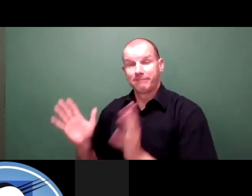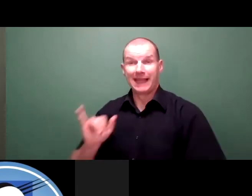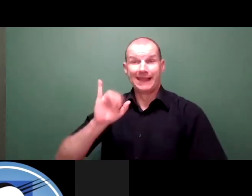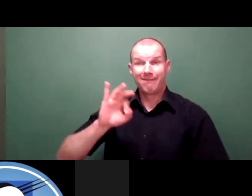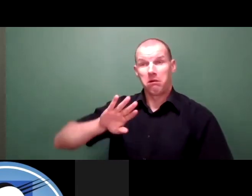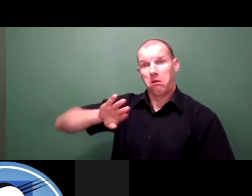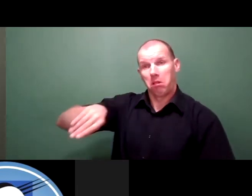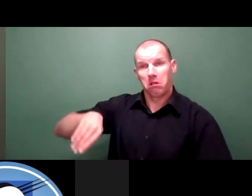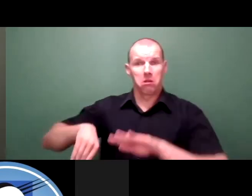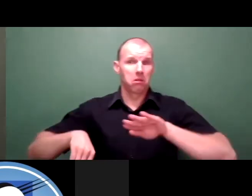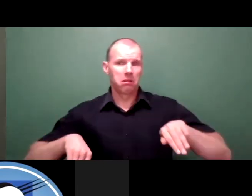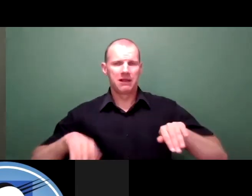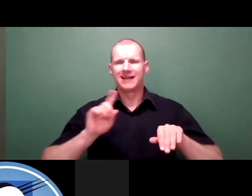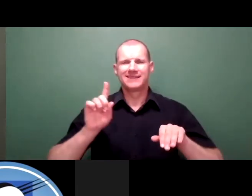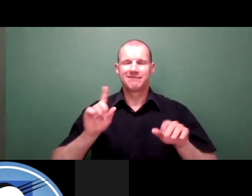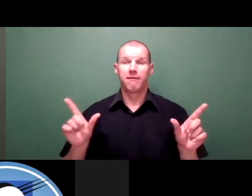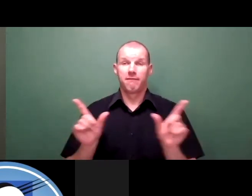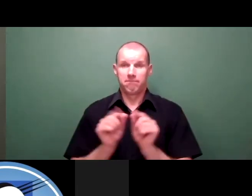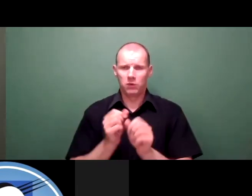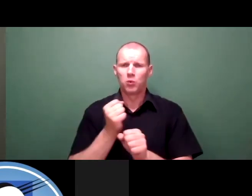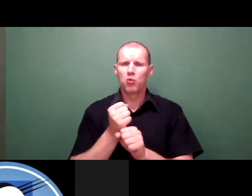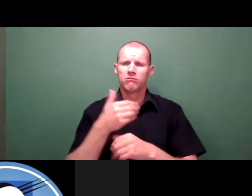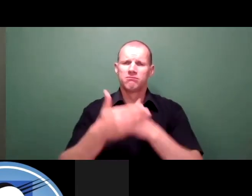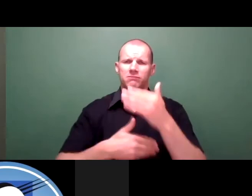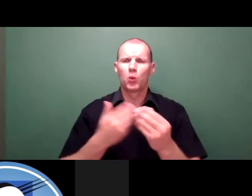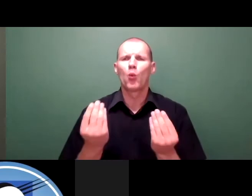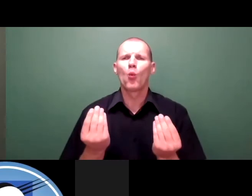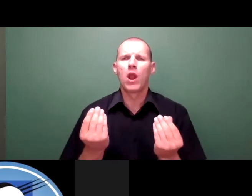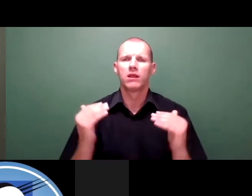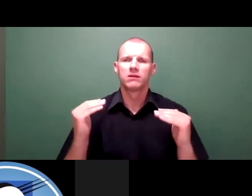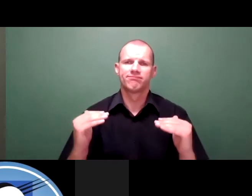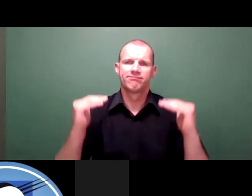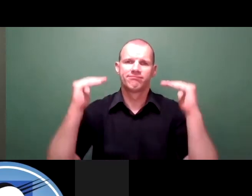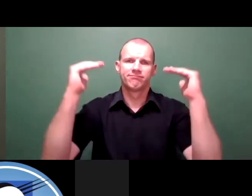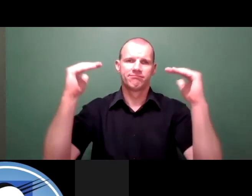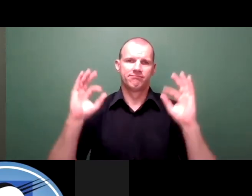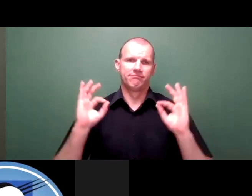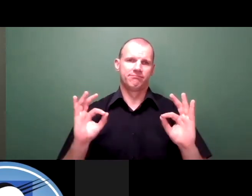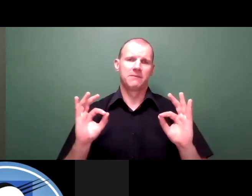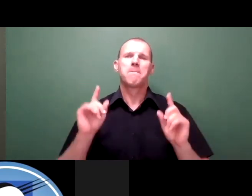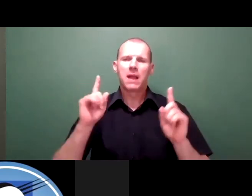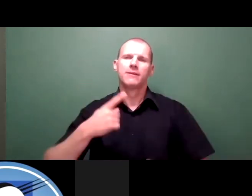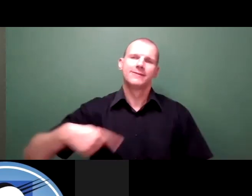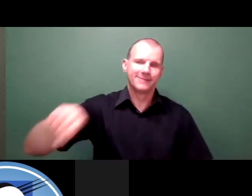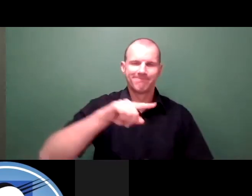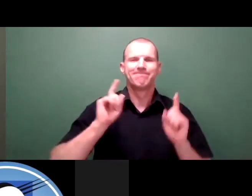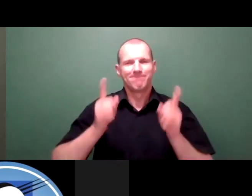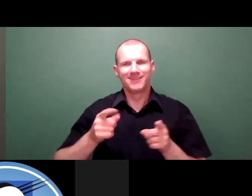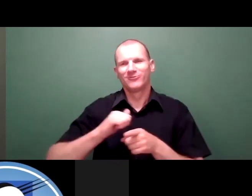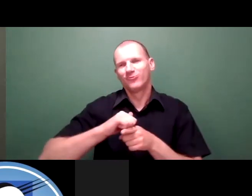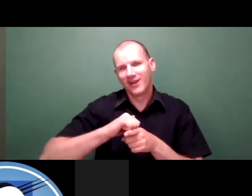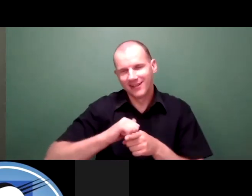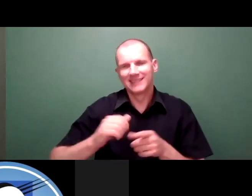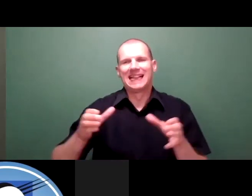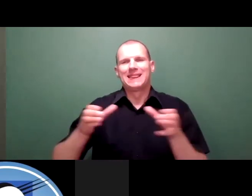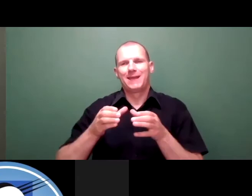with their English, and then also deaf interpreters with sign language, we can't disregard the one and not the other one. So we need to make sure that